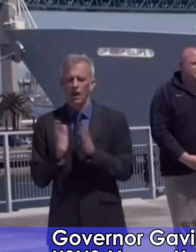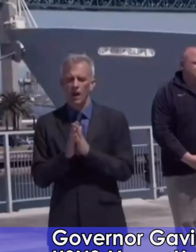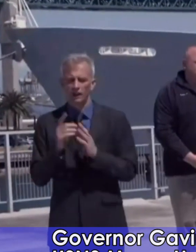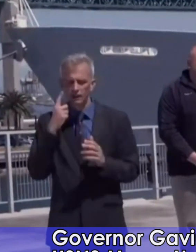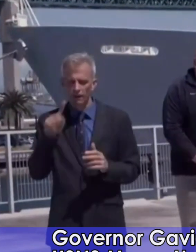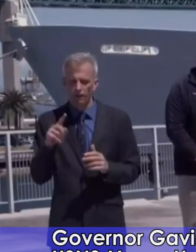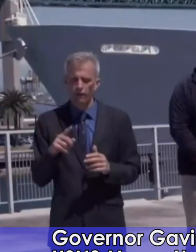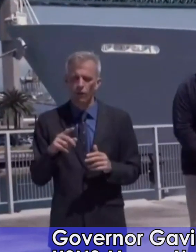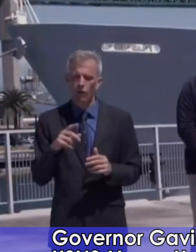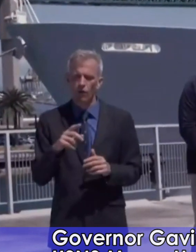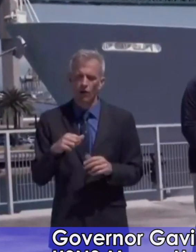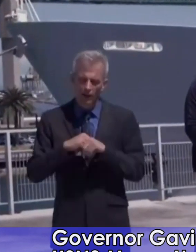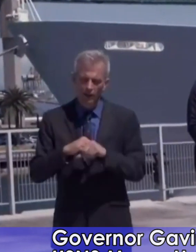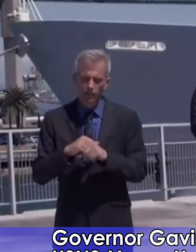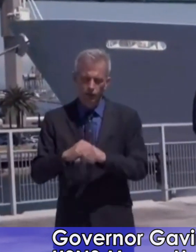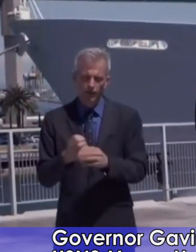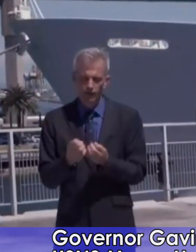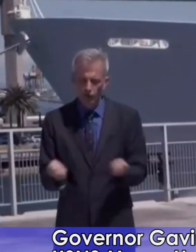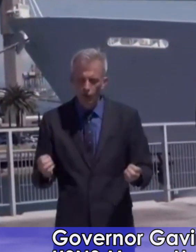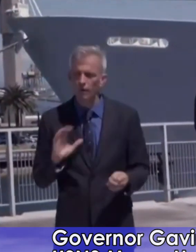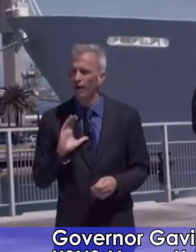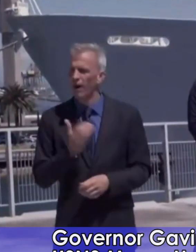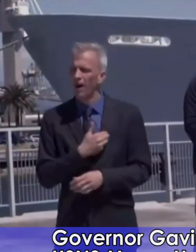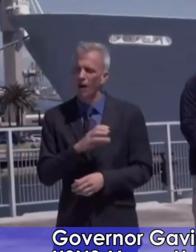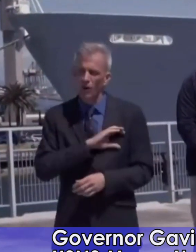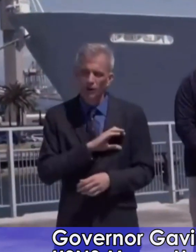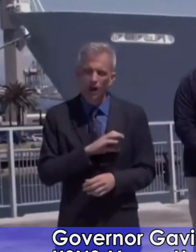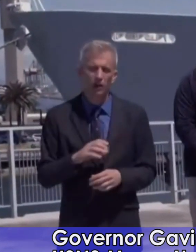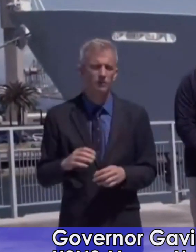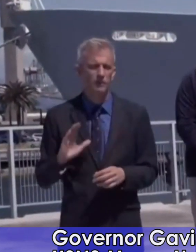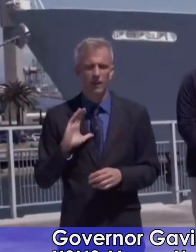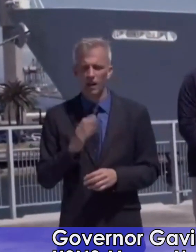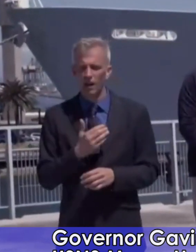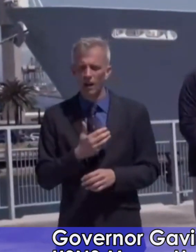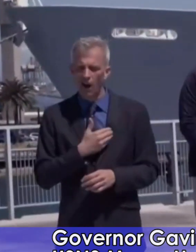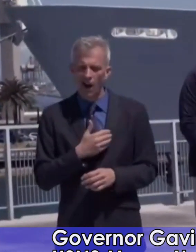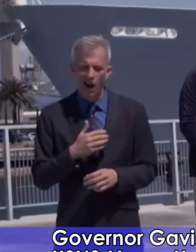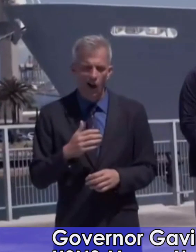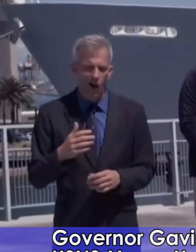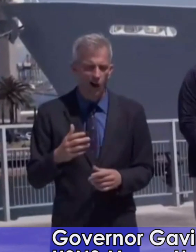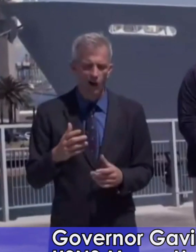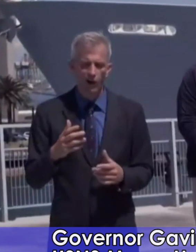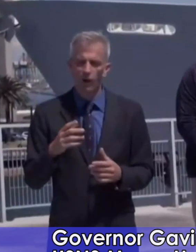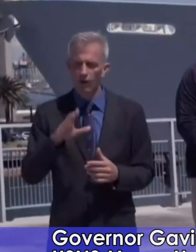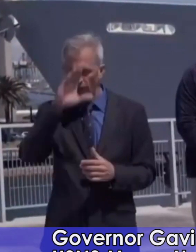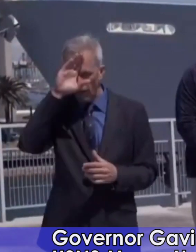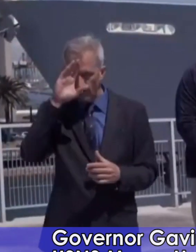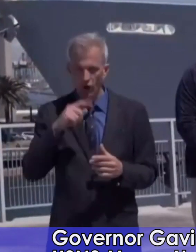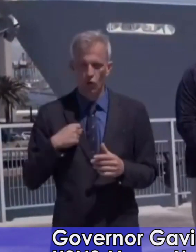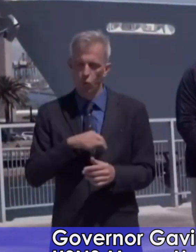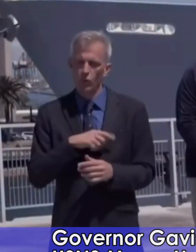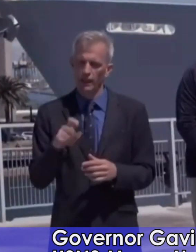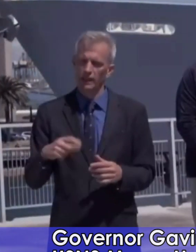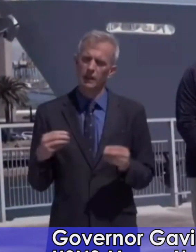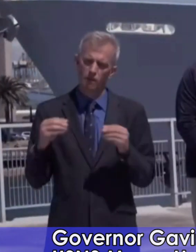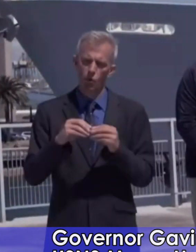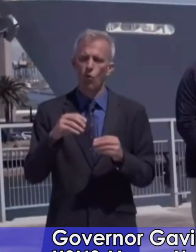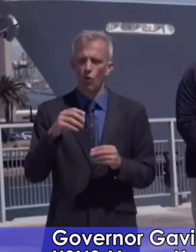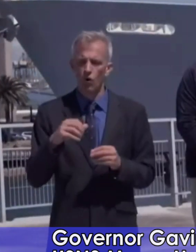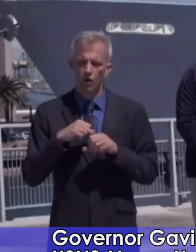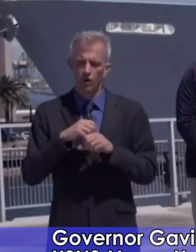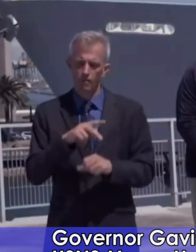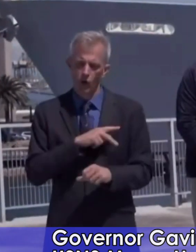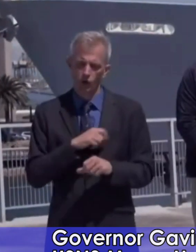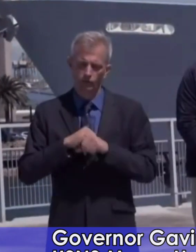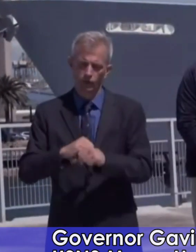Our police officers, our front line out on the streets, sidewalks, our sheriffs, and we need to see more PPE, and we're doing everything we can